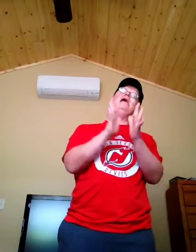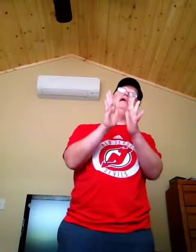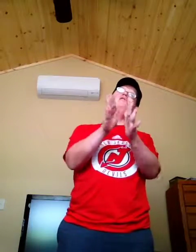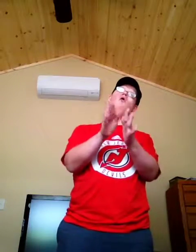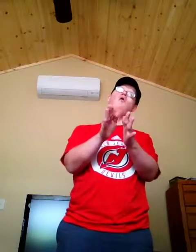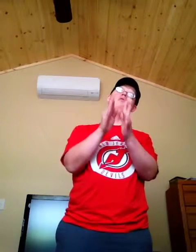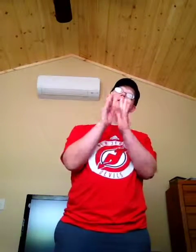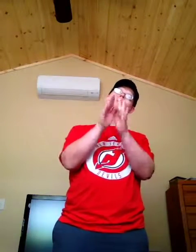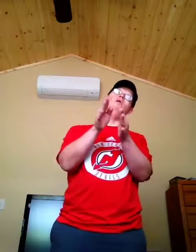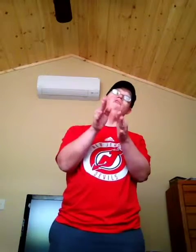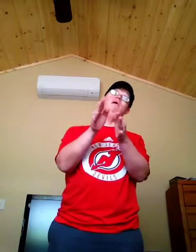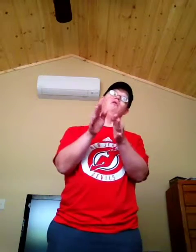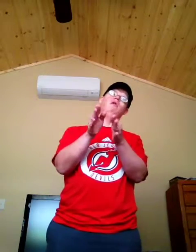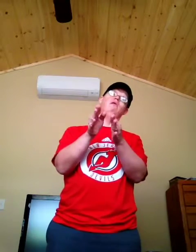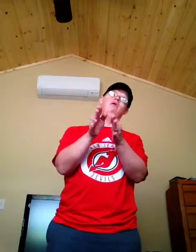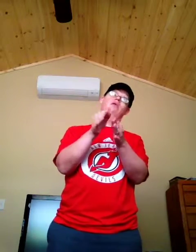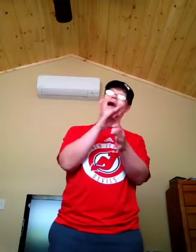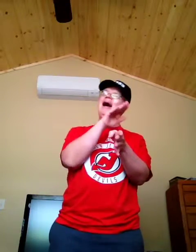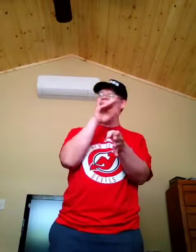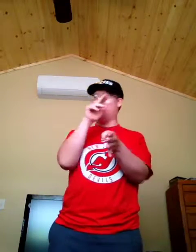You know that you love my series